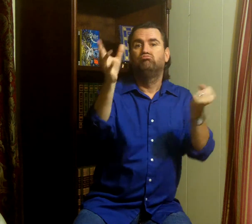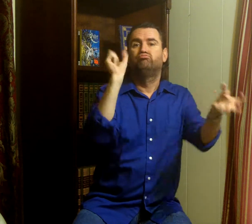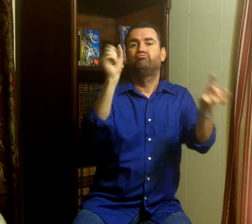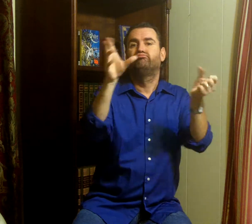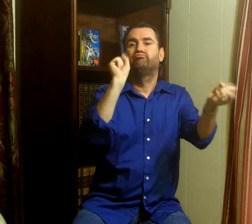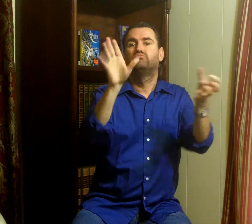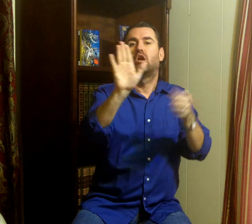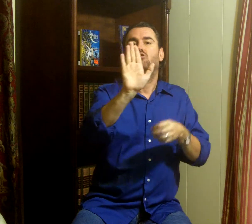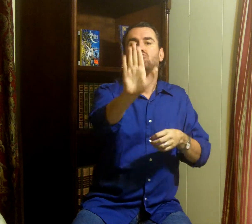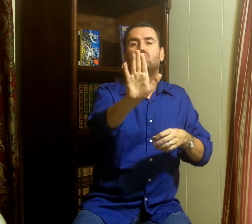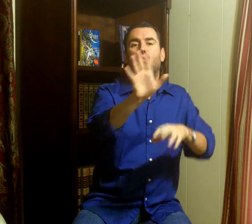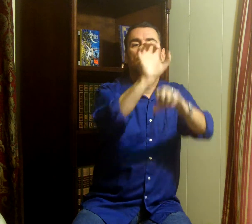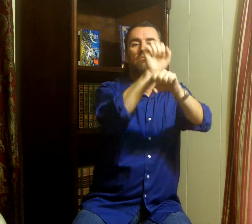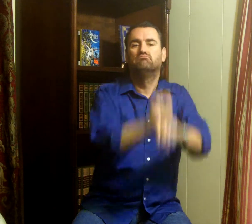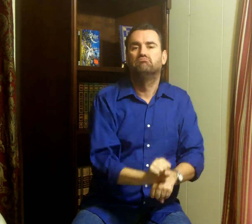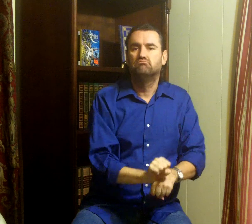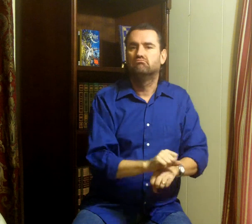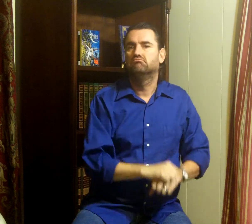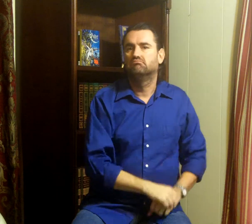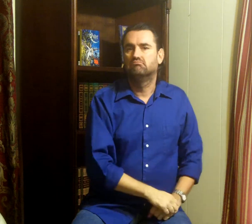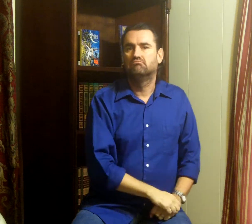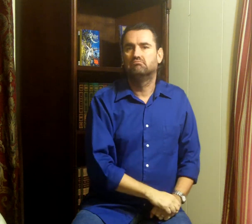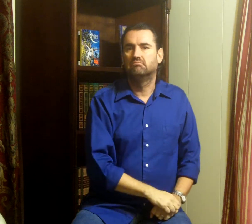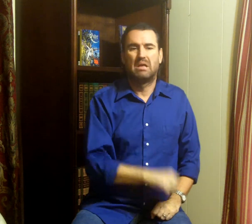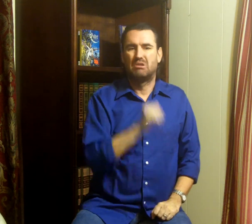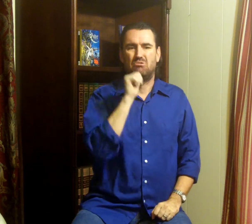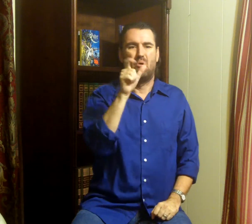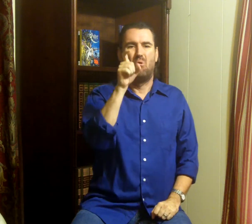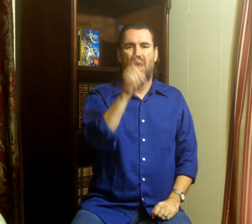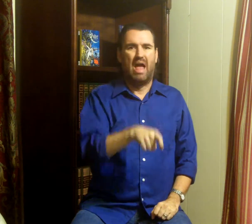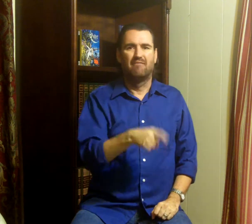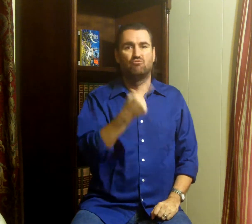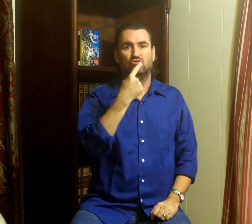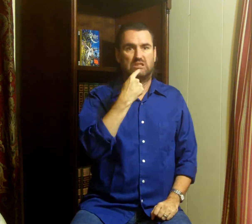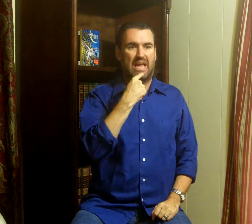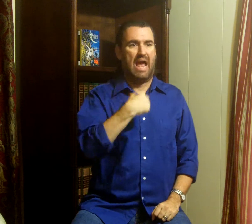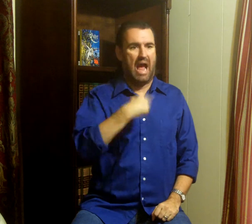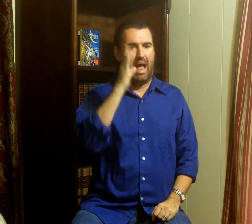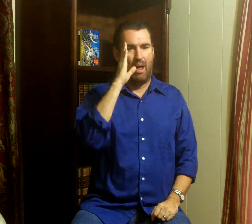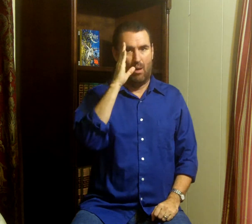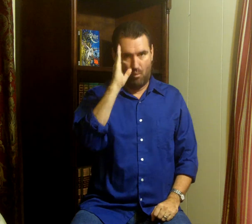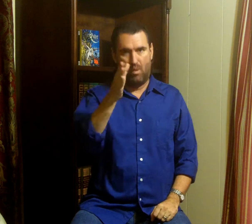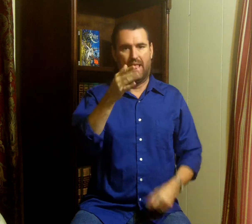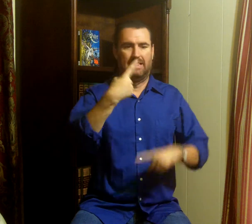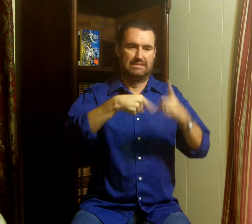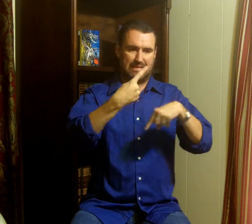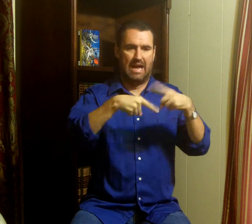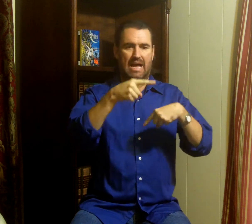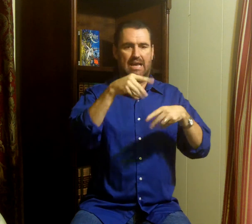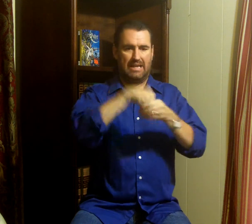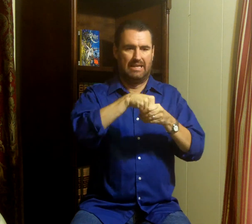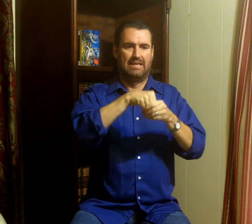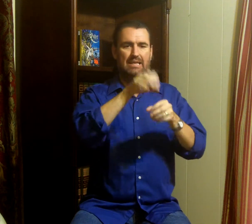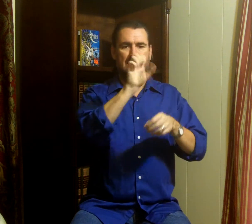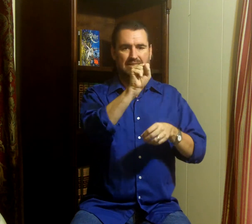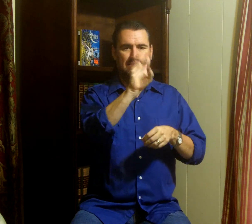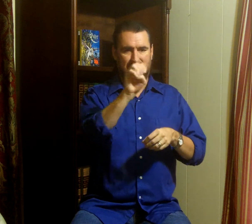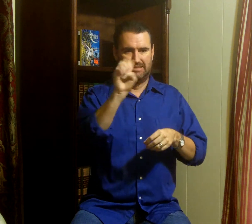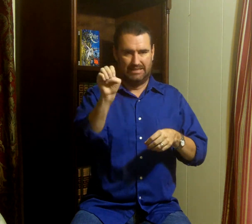you going to do ASL or PSE or C-sign? You can sign however you sign naturally. And one of the nice things